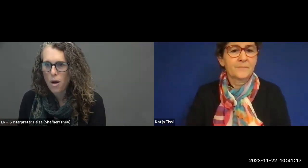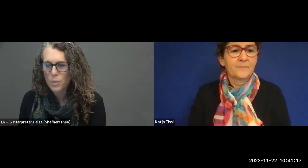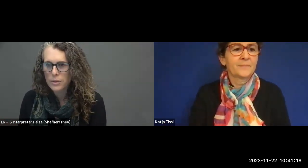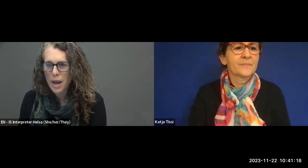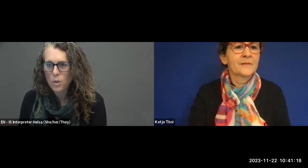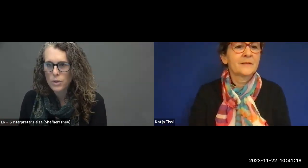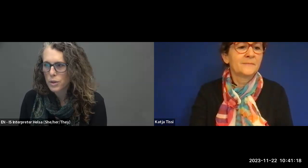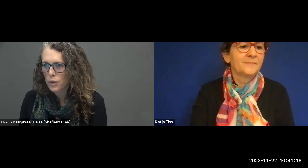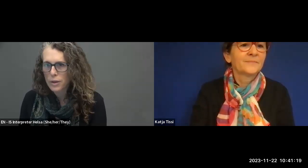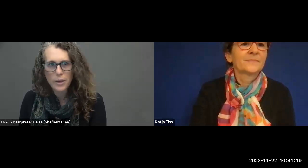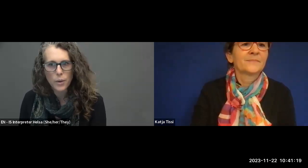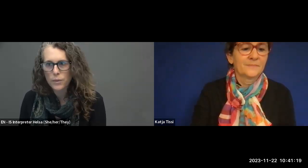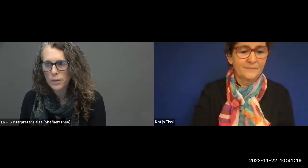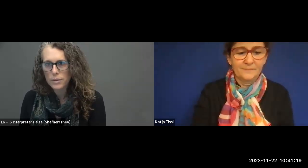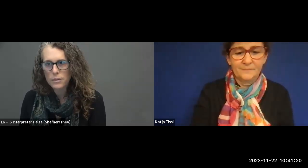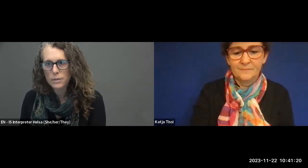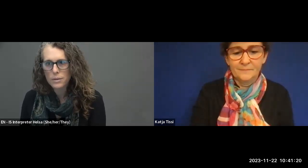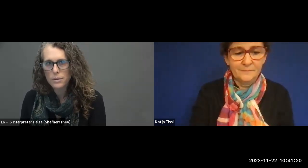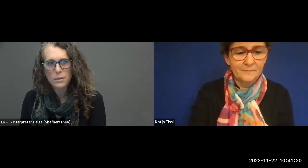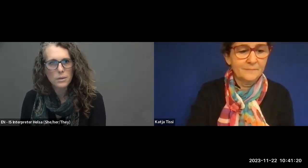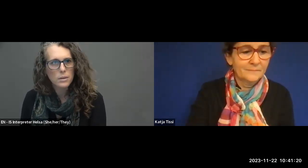So I will now turn it over